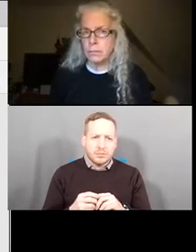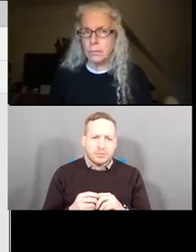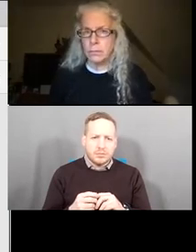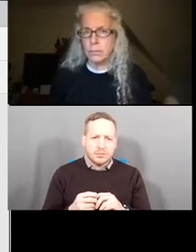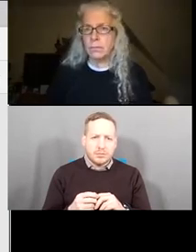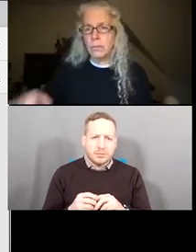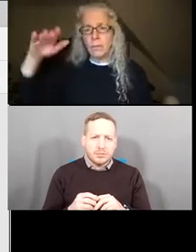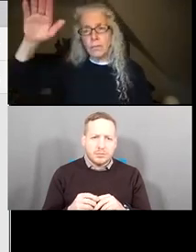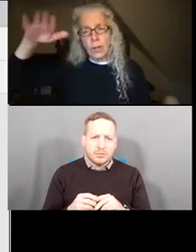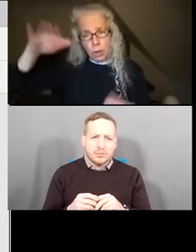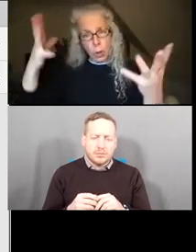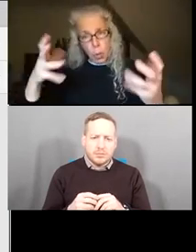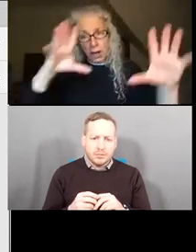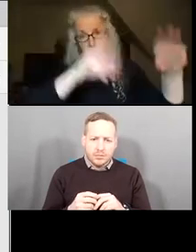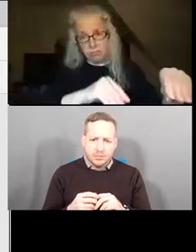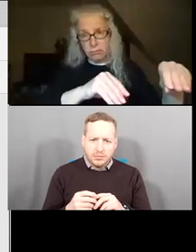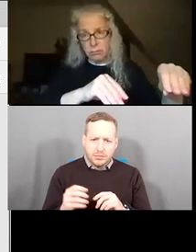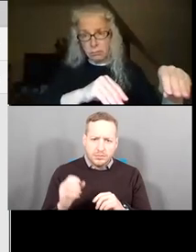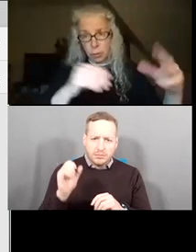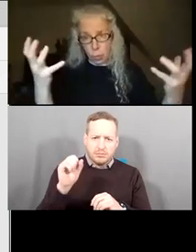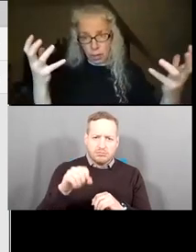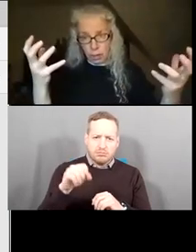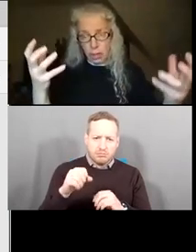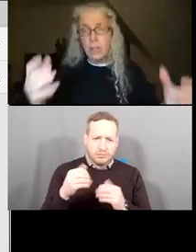Tim, would you like me to close screen sharing now?